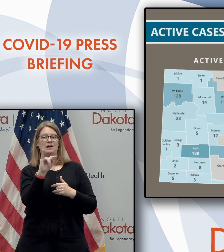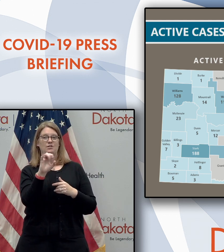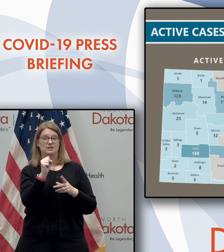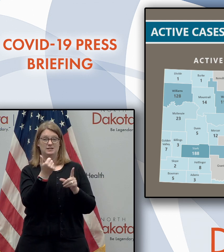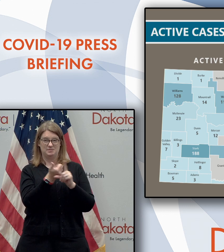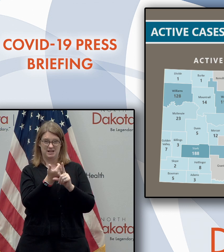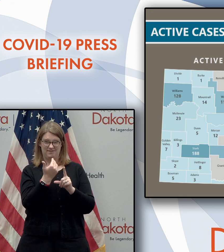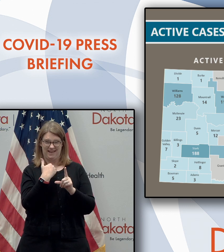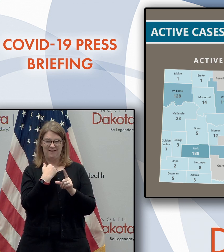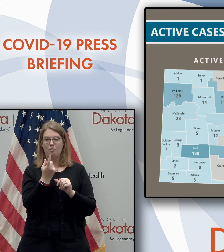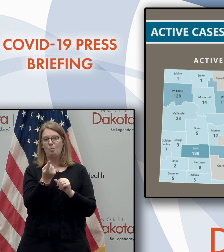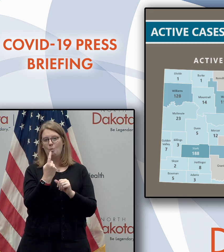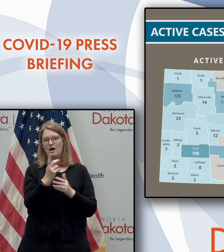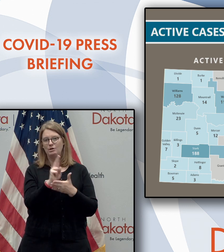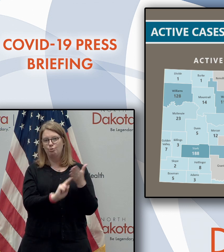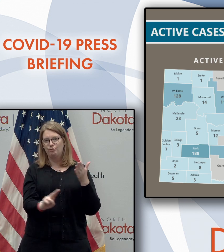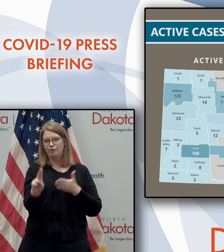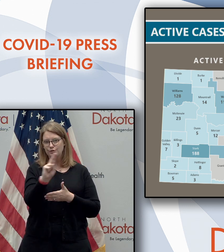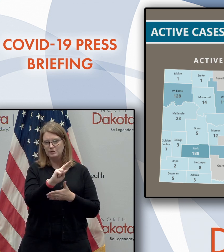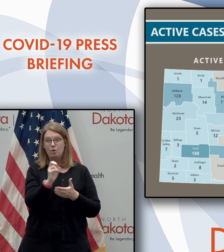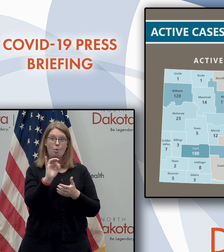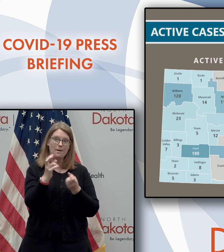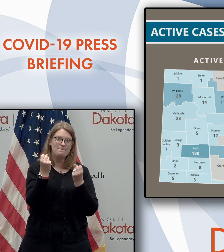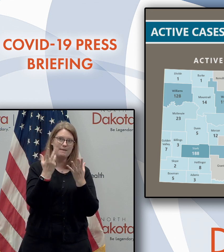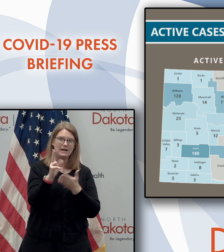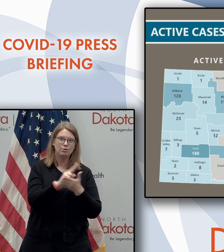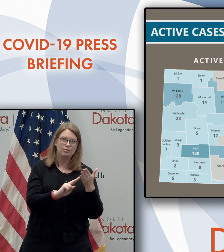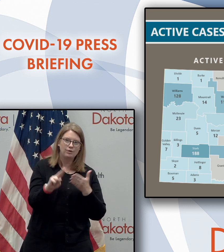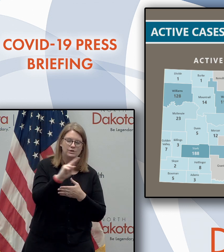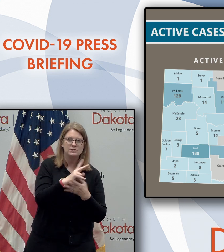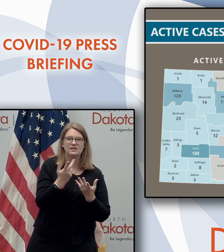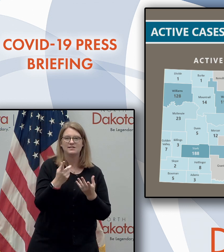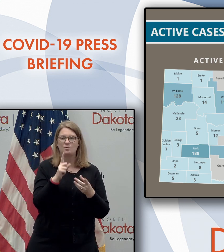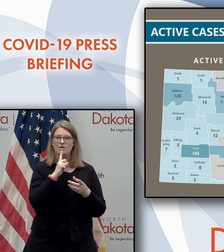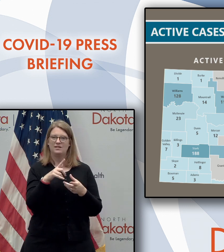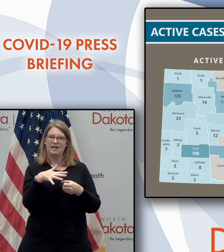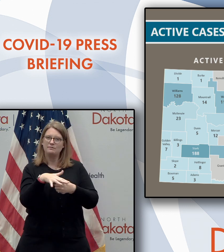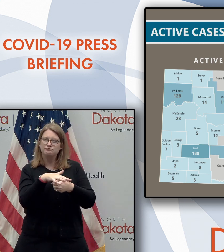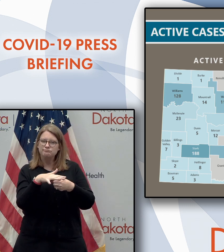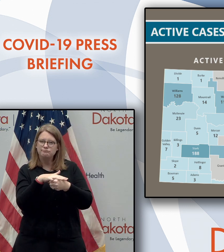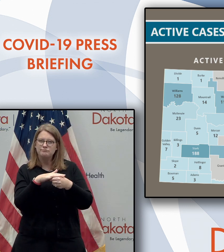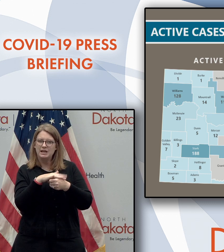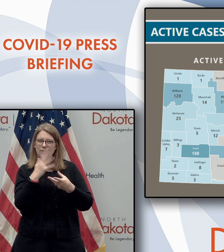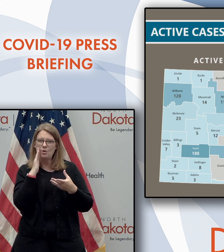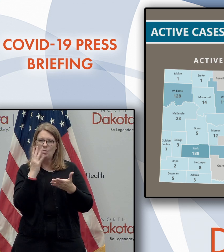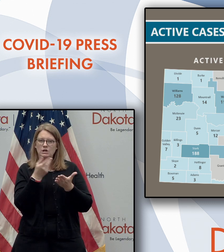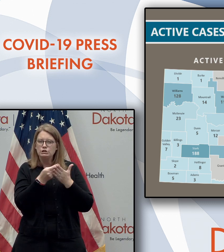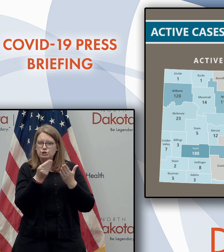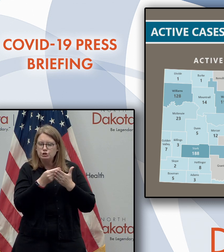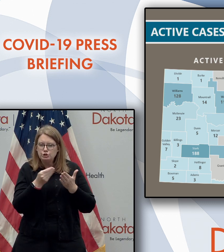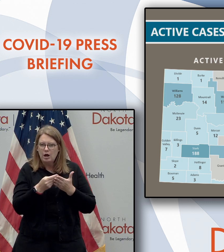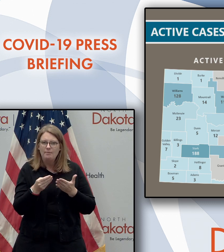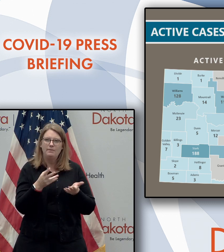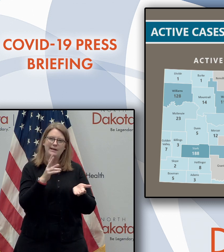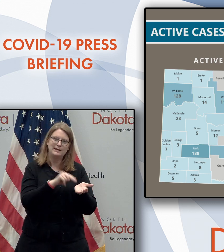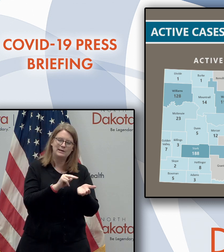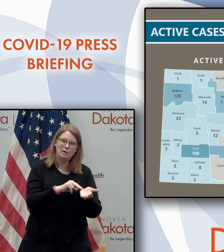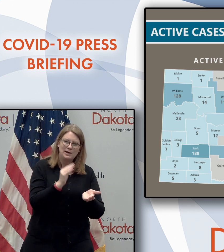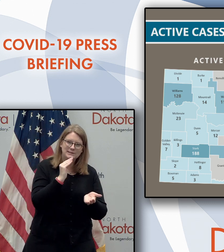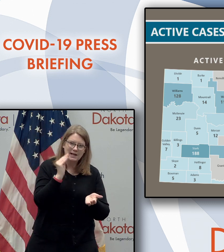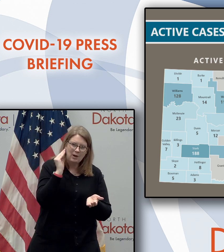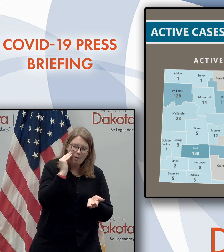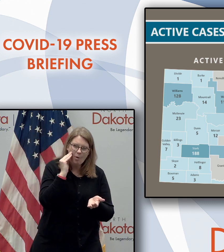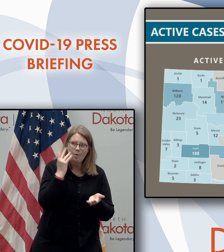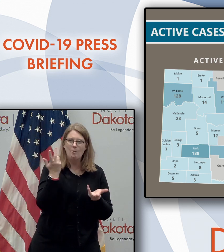one university. They're all home to regional shopping, and they're all home to a number of long-term care facilities, because the long-term